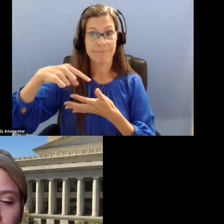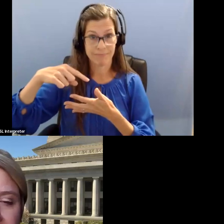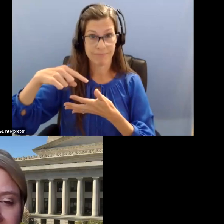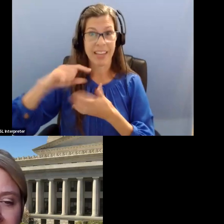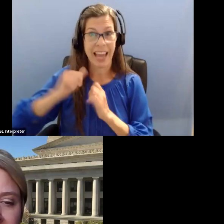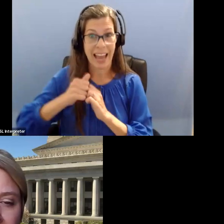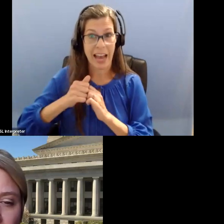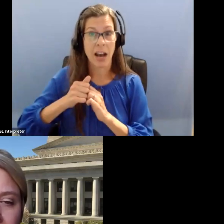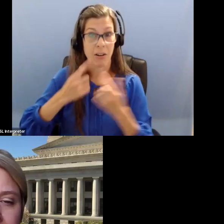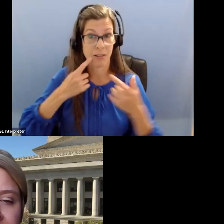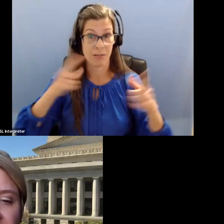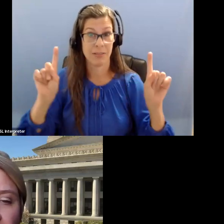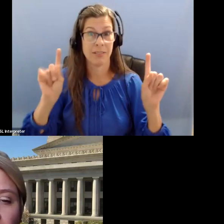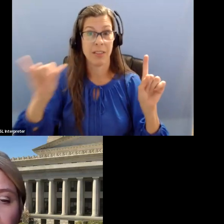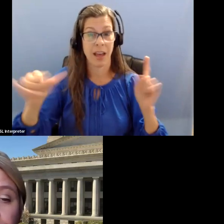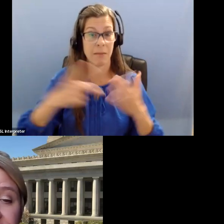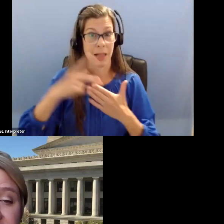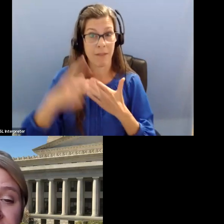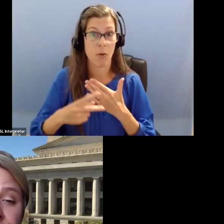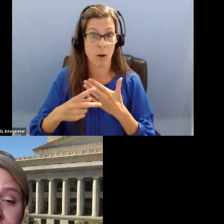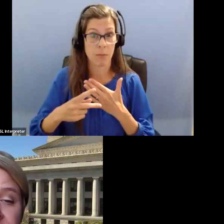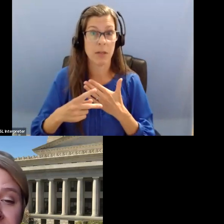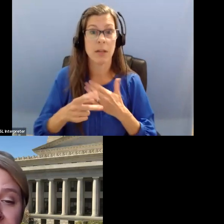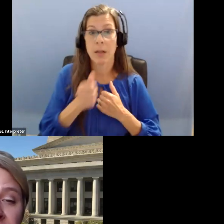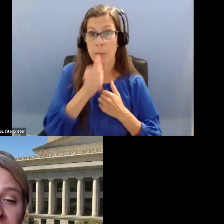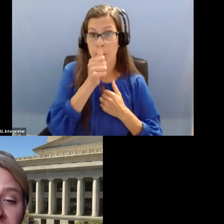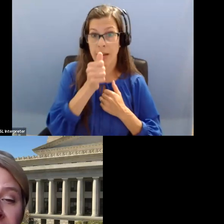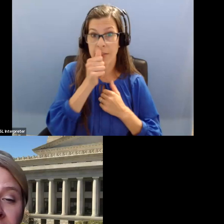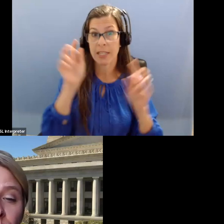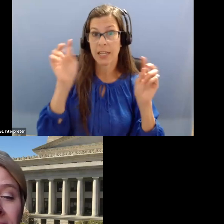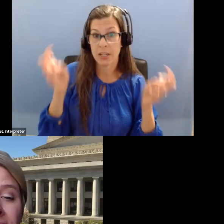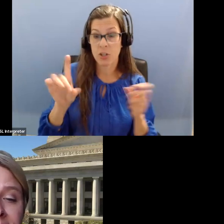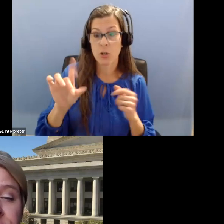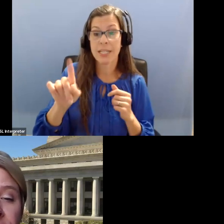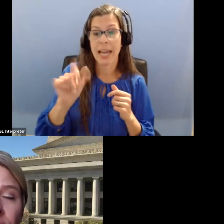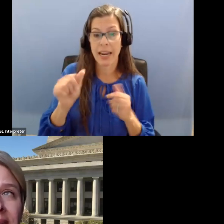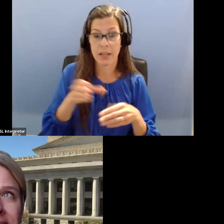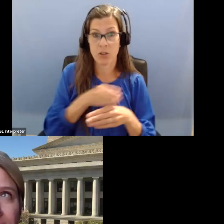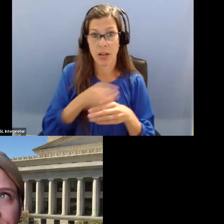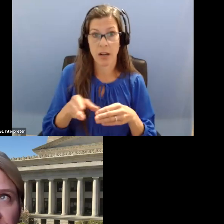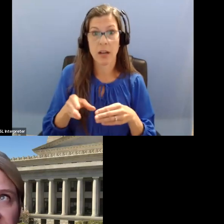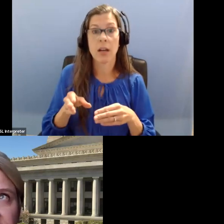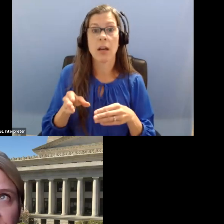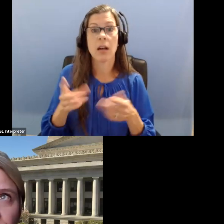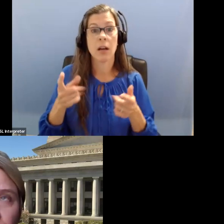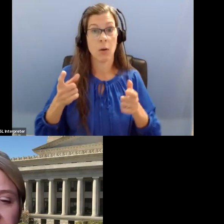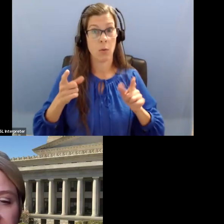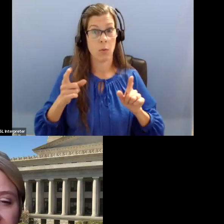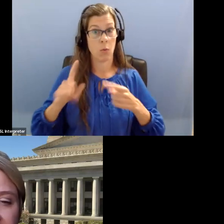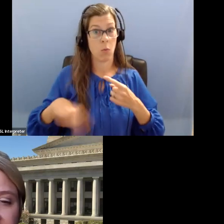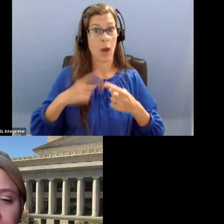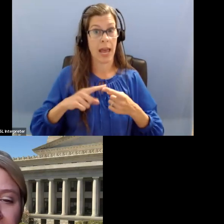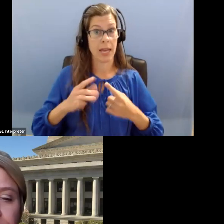we definitely wanna dig into that a little bit. Privacy issues, data sharing, and when exceptions to